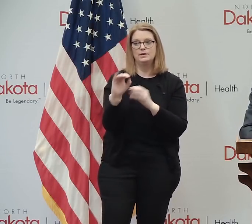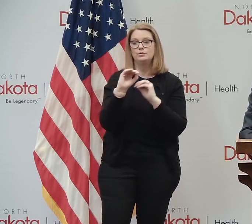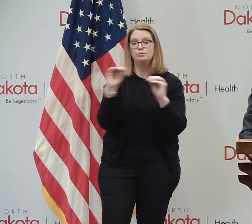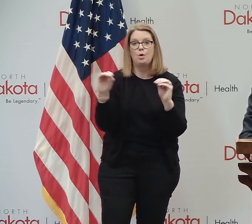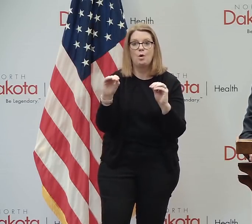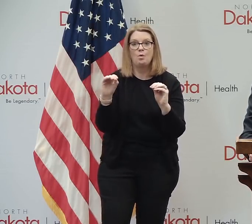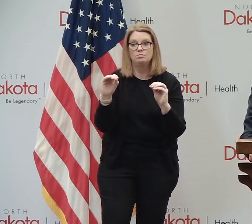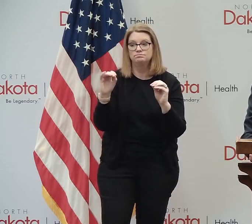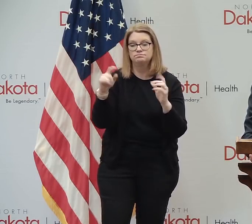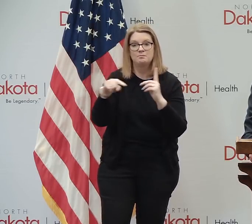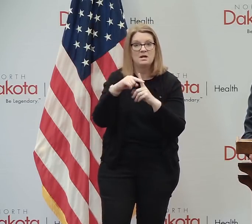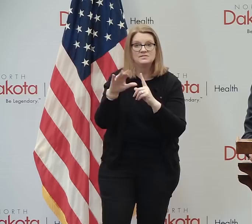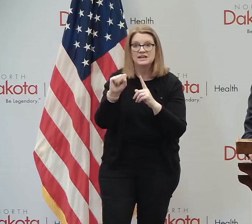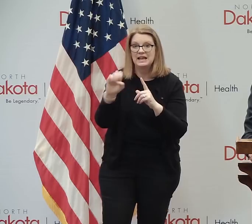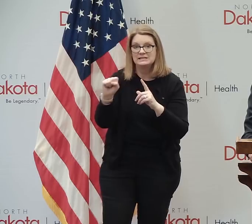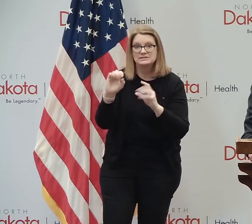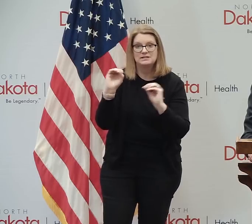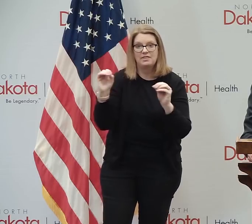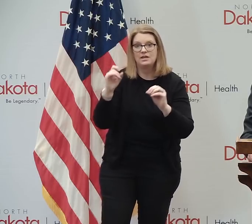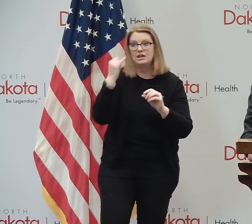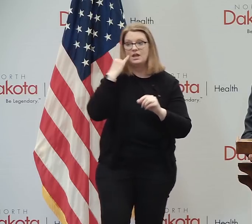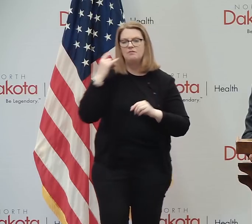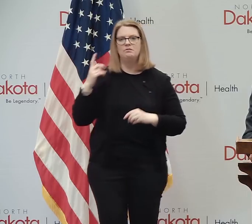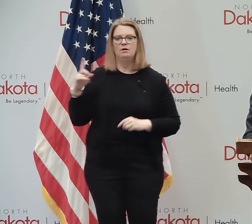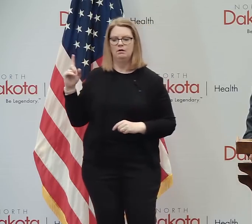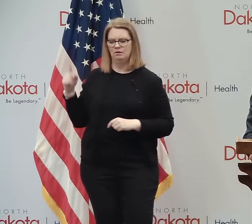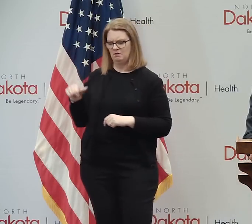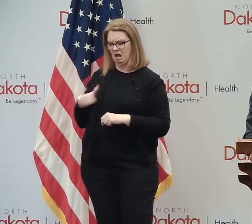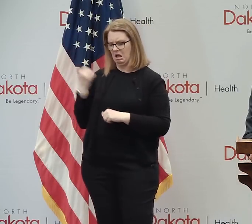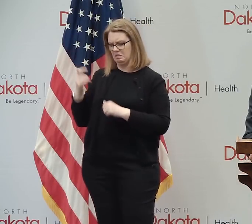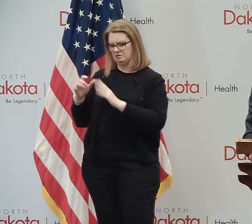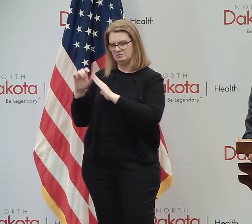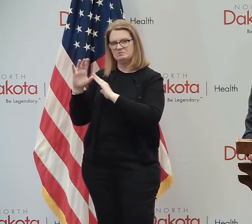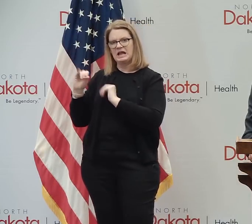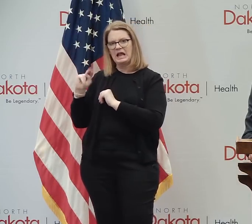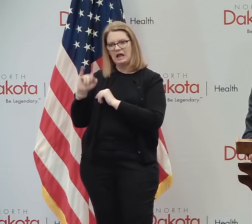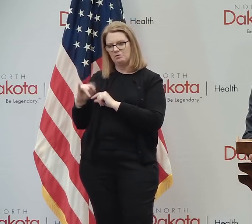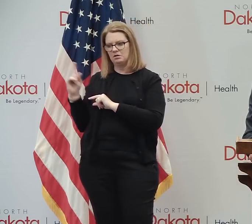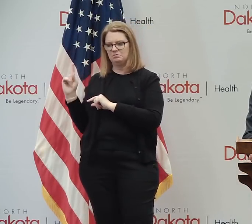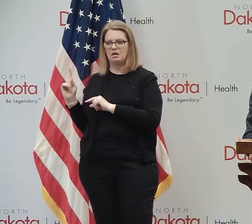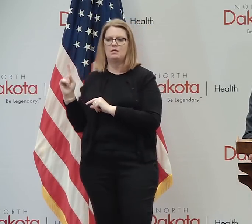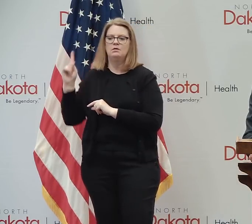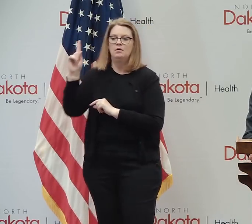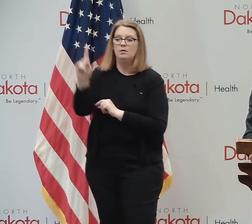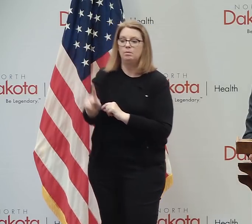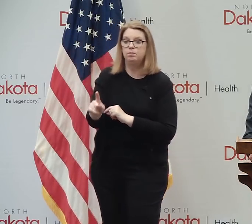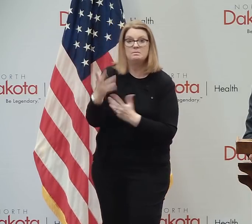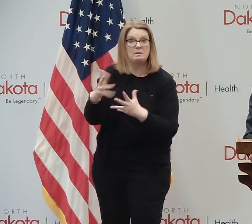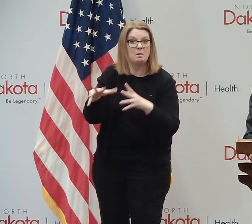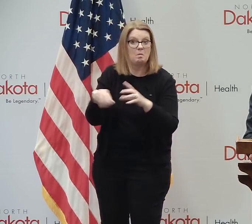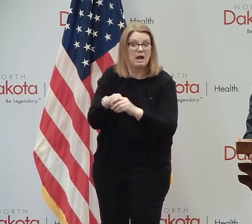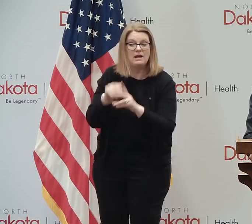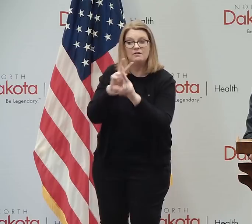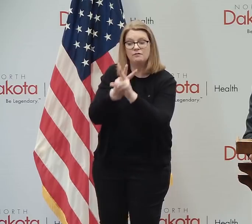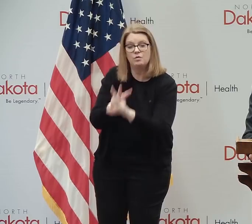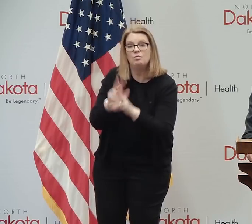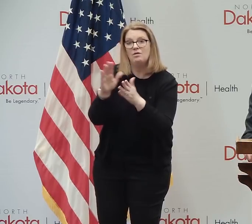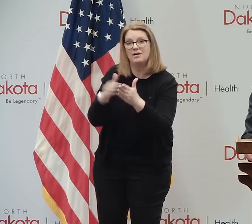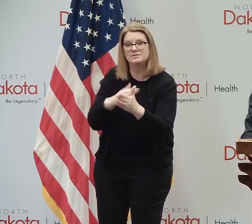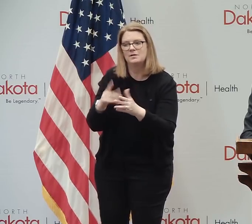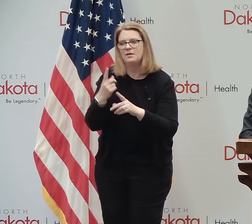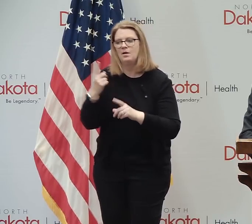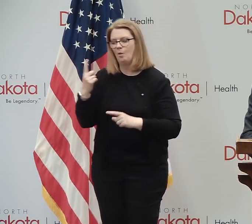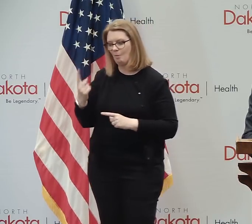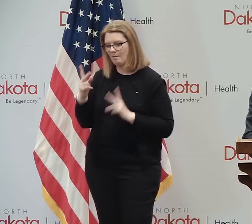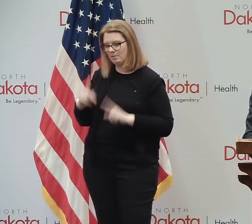single case, if someone came from outside that area and attended that event, whether it's a wedding venue, a funeral, or a concert,